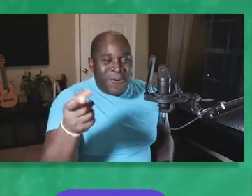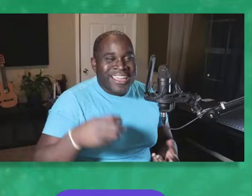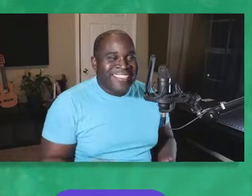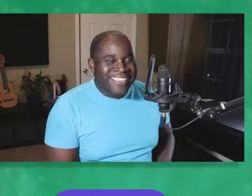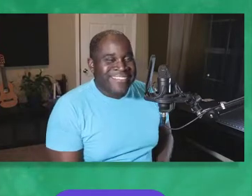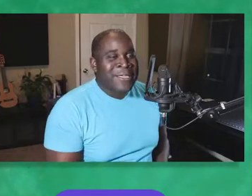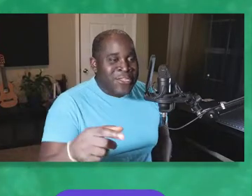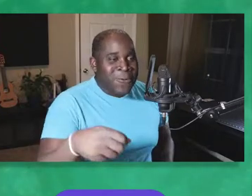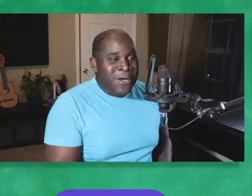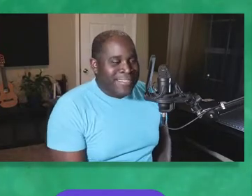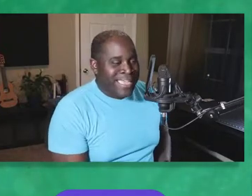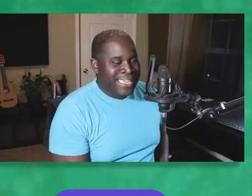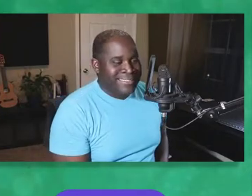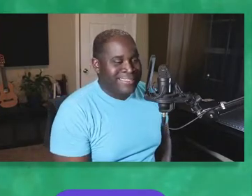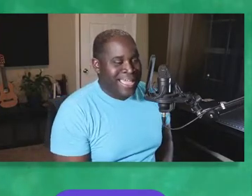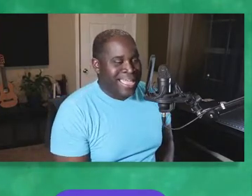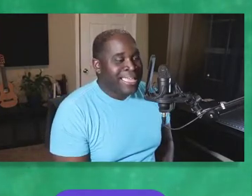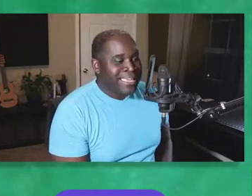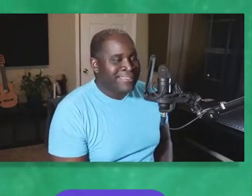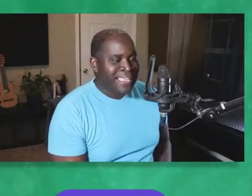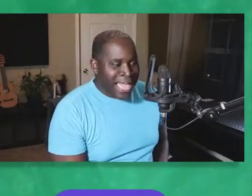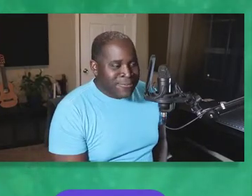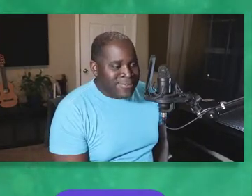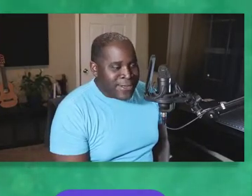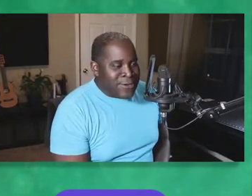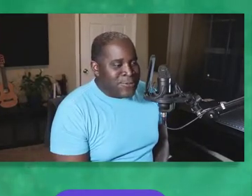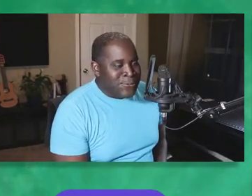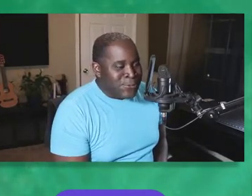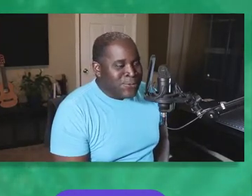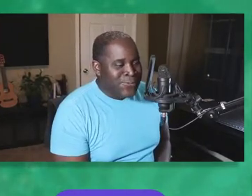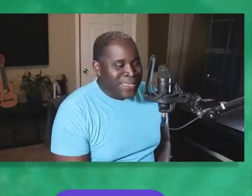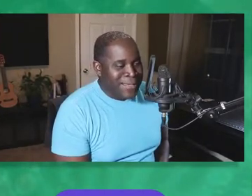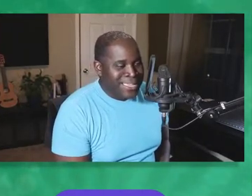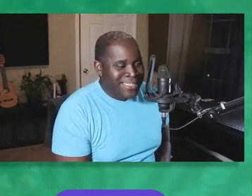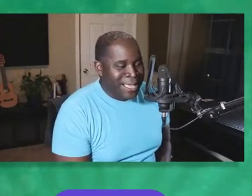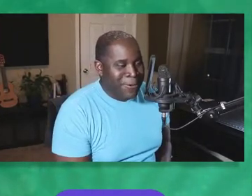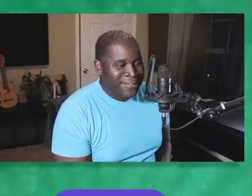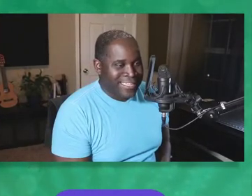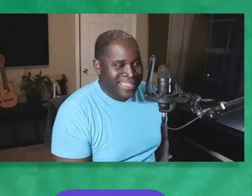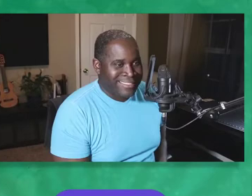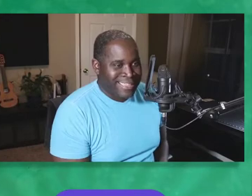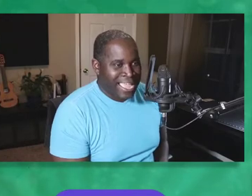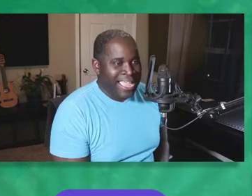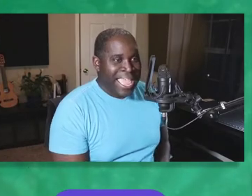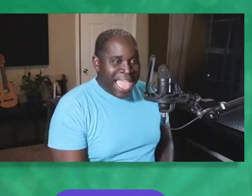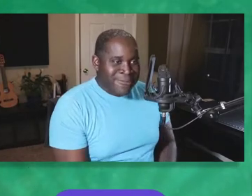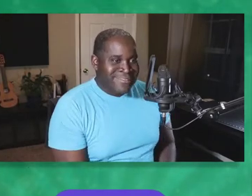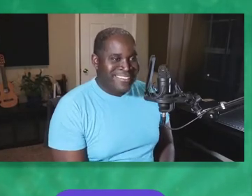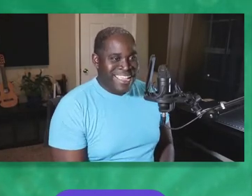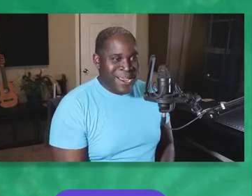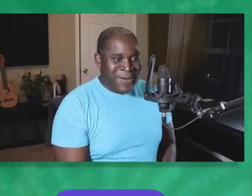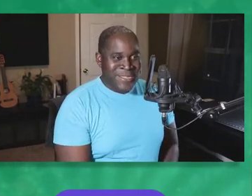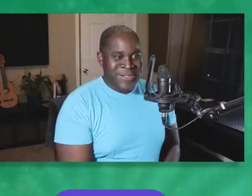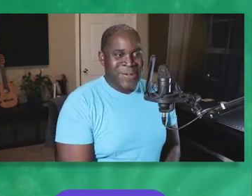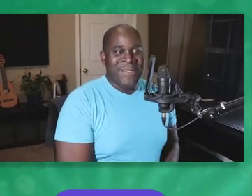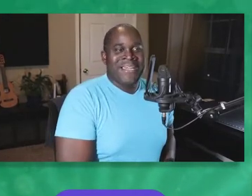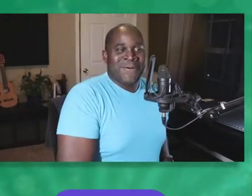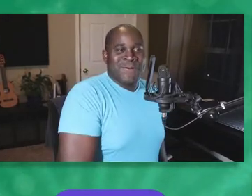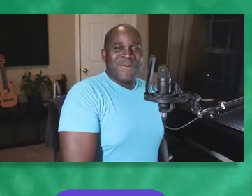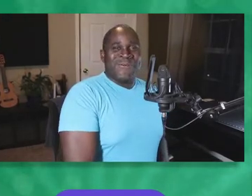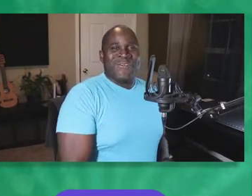why you wanted this? You wanted that king to die. He's like, how dare you say I wanted the king to die? How dare